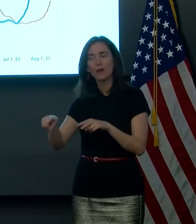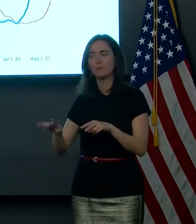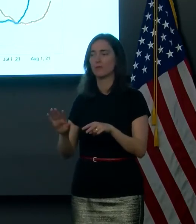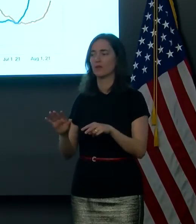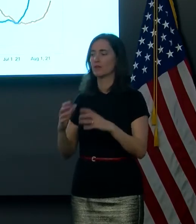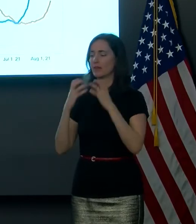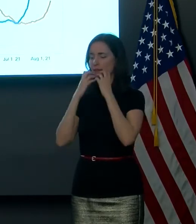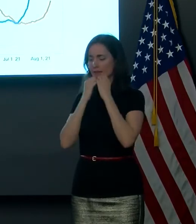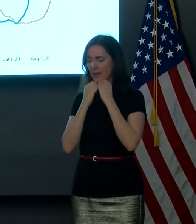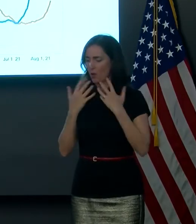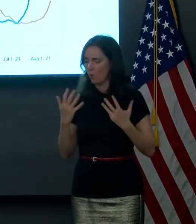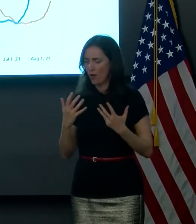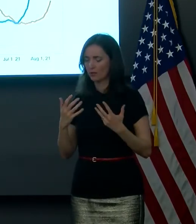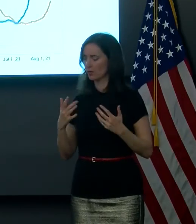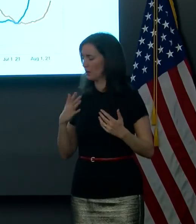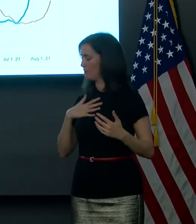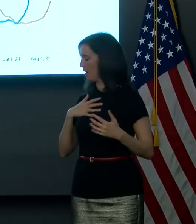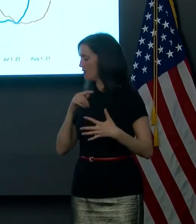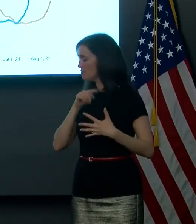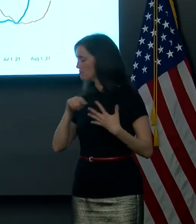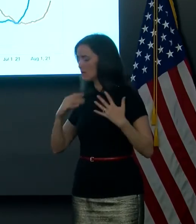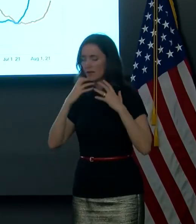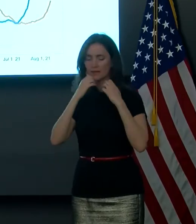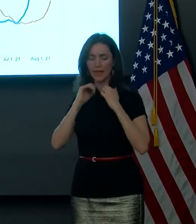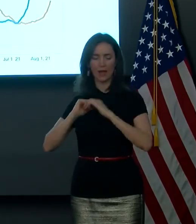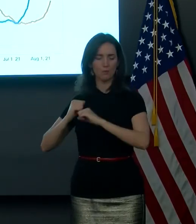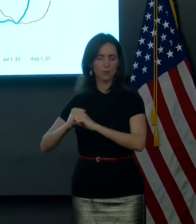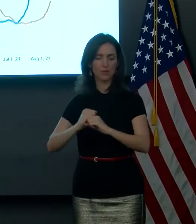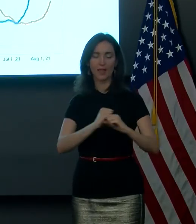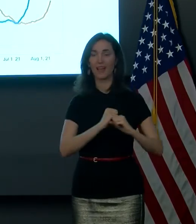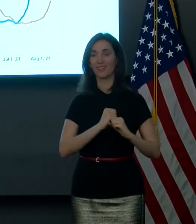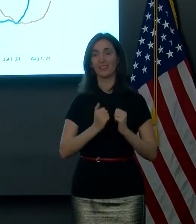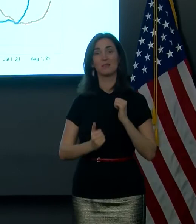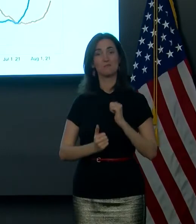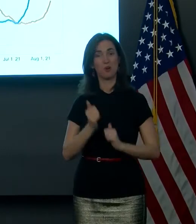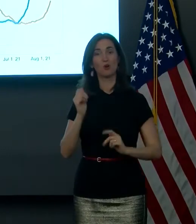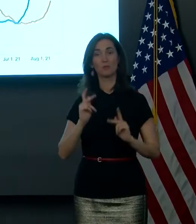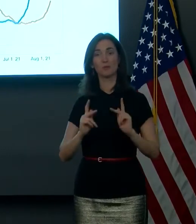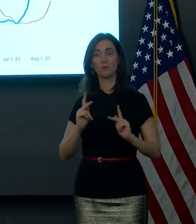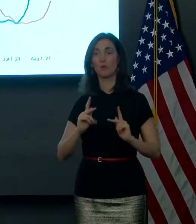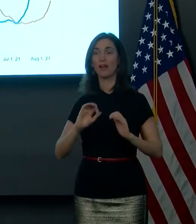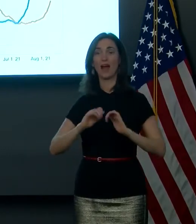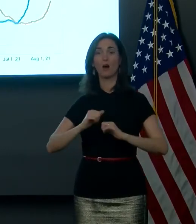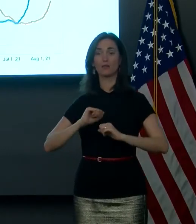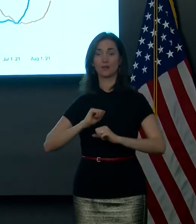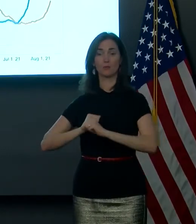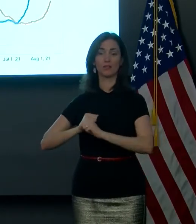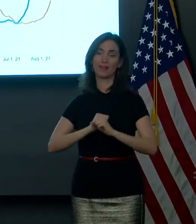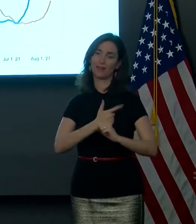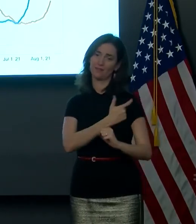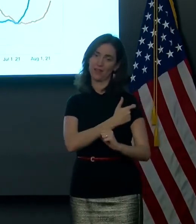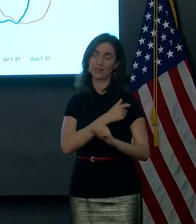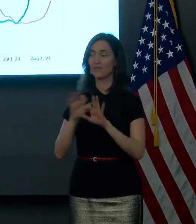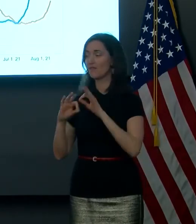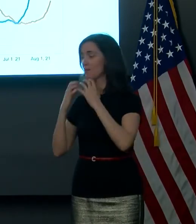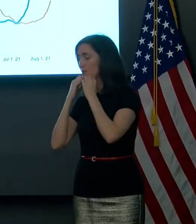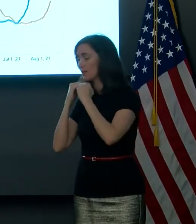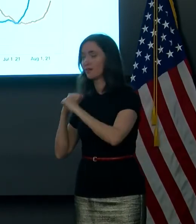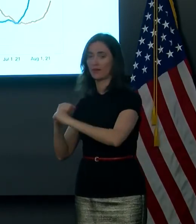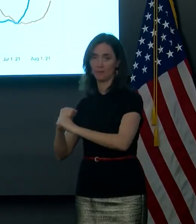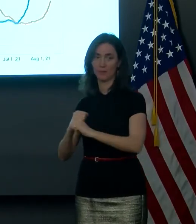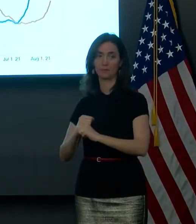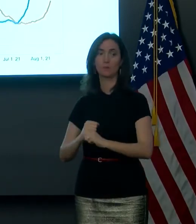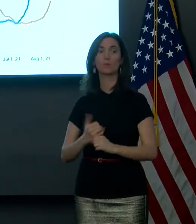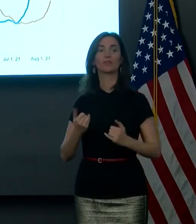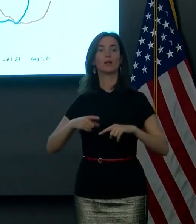and how they can protect them. And most of the time, the answer is going to be about getting the vaccine to protect themselves and protect their family. I'll pause there. I'll be happy to